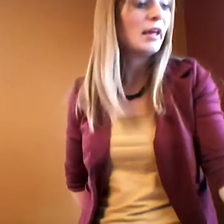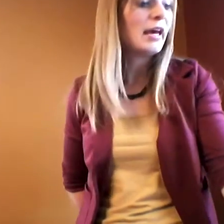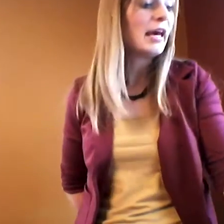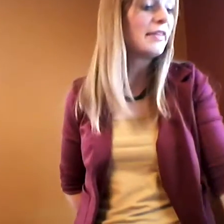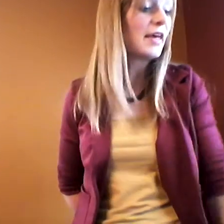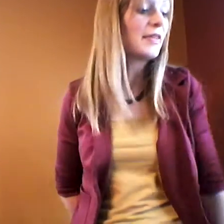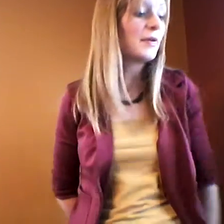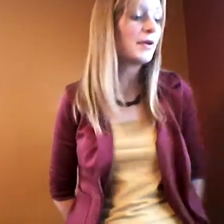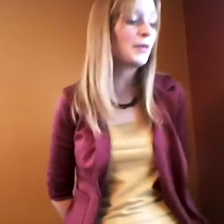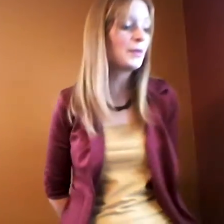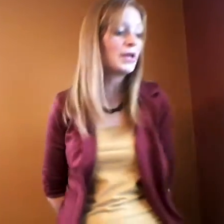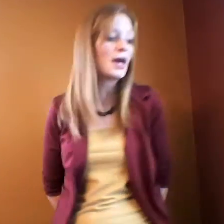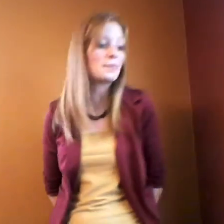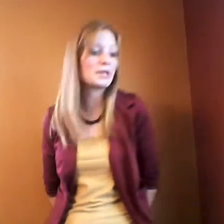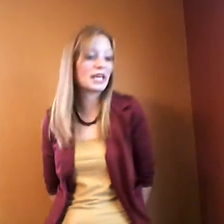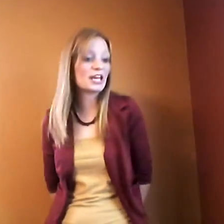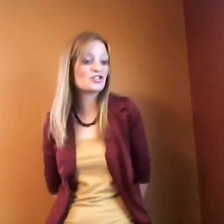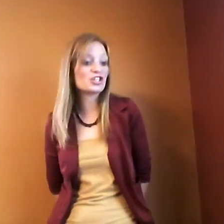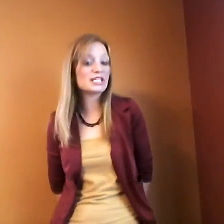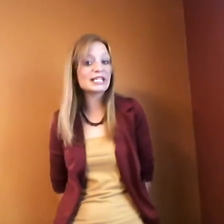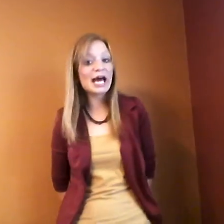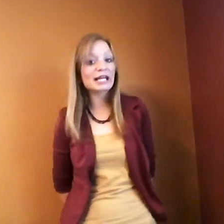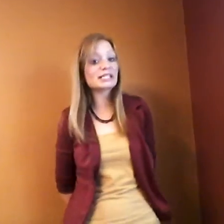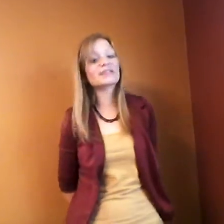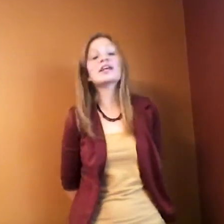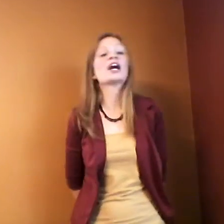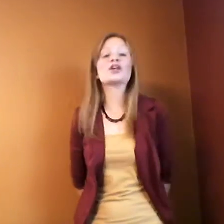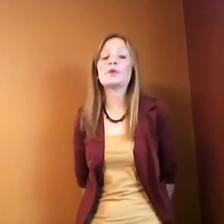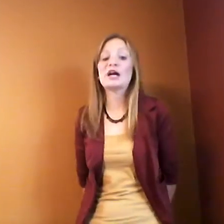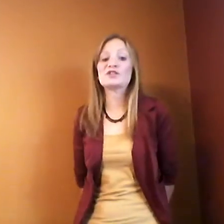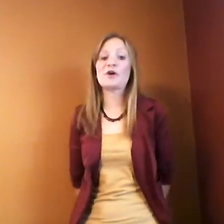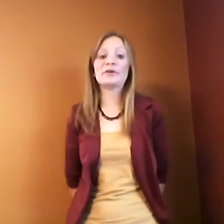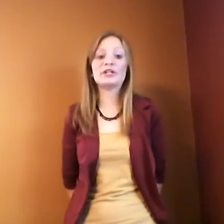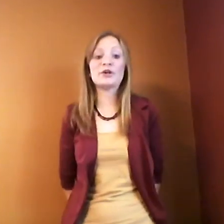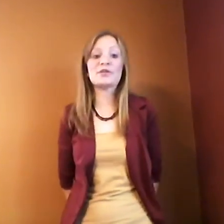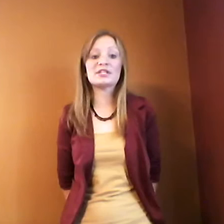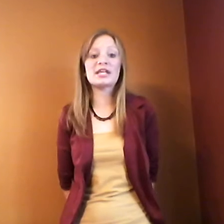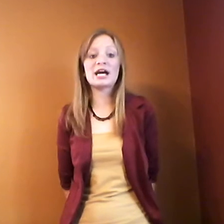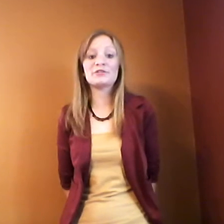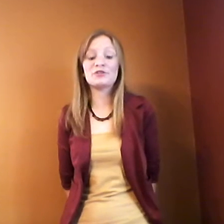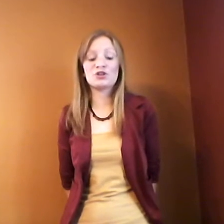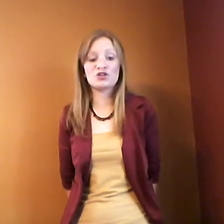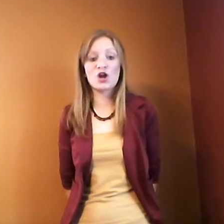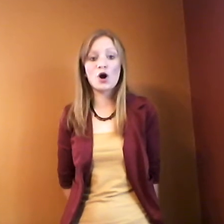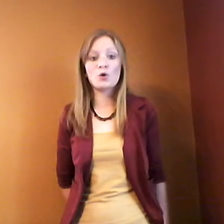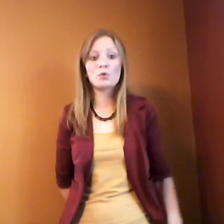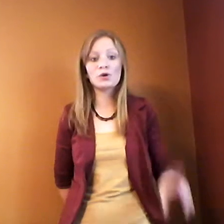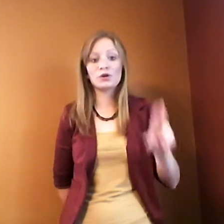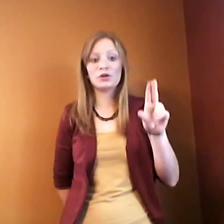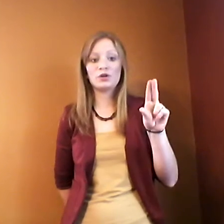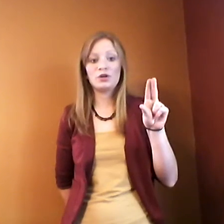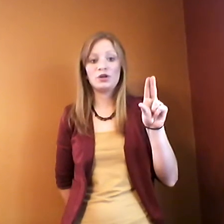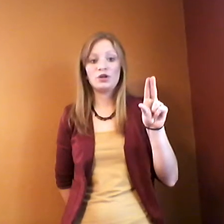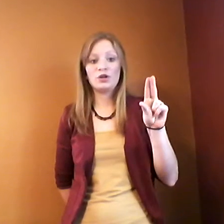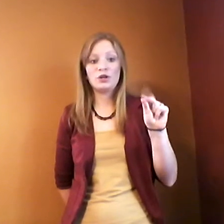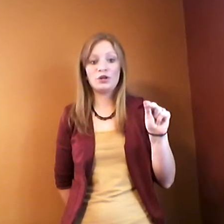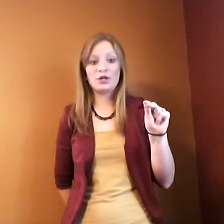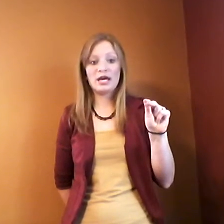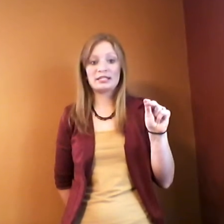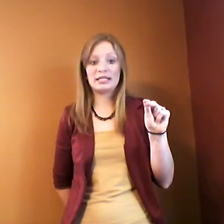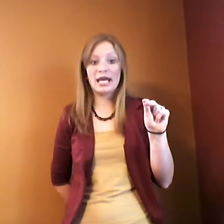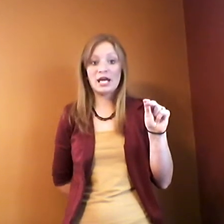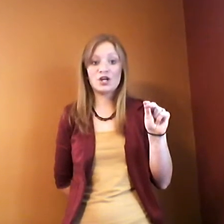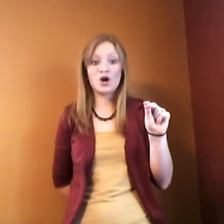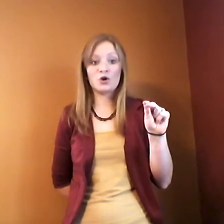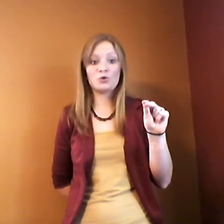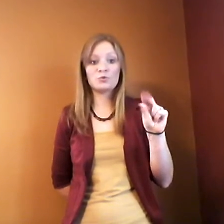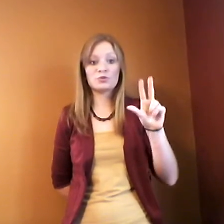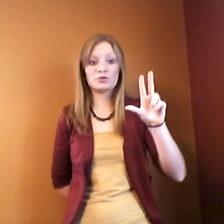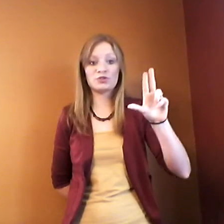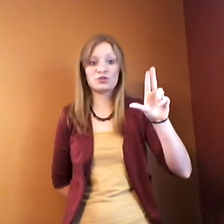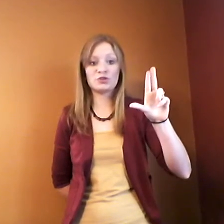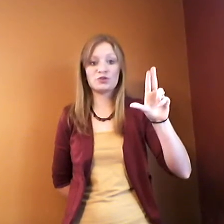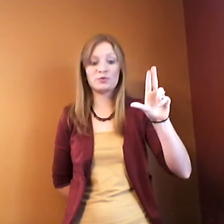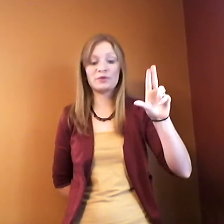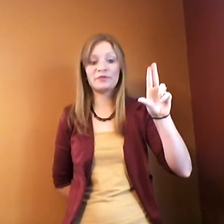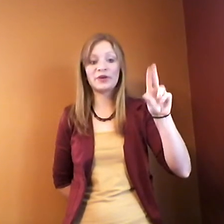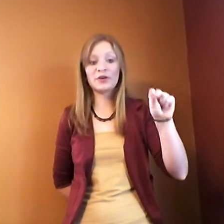And then there were 3 negation signs in there. You guys already know the sign for no as an N-O, so it's just those 3 fingers